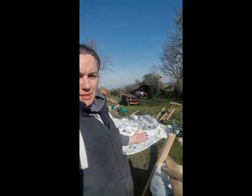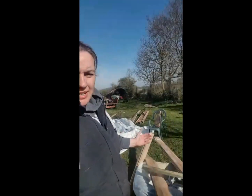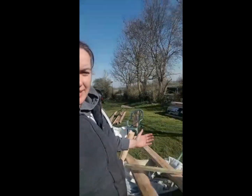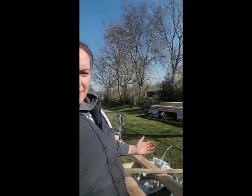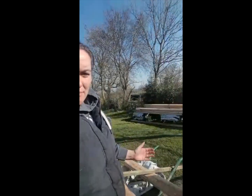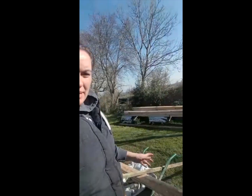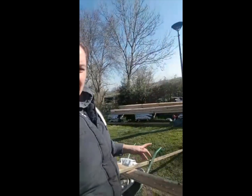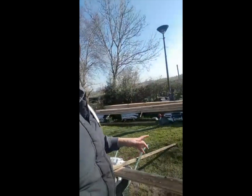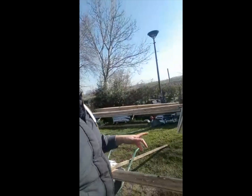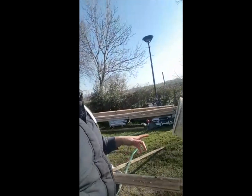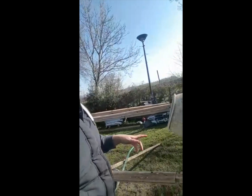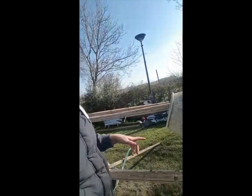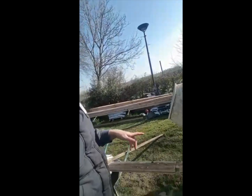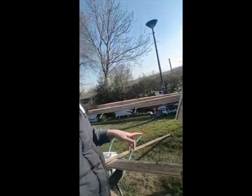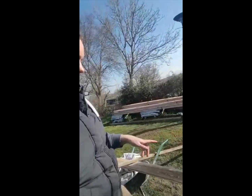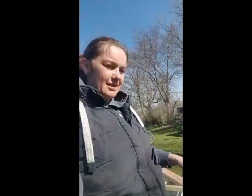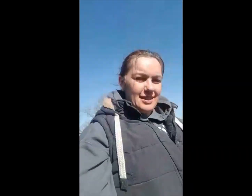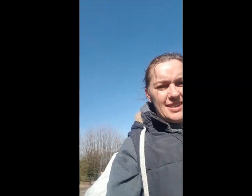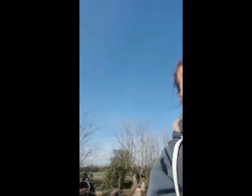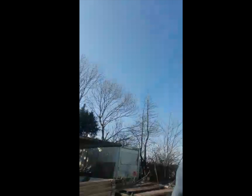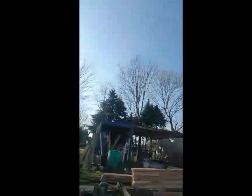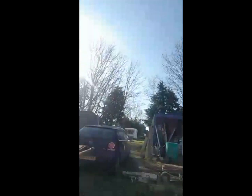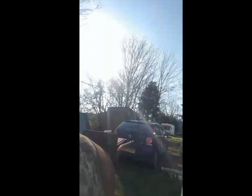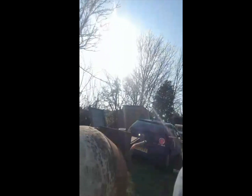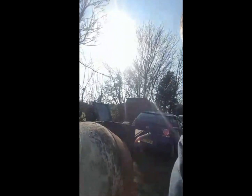been making concrete. Can you see the concrete mixer?